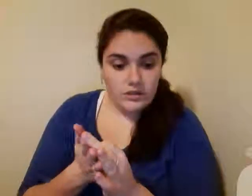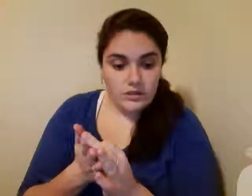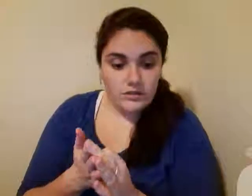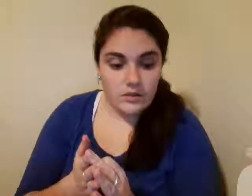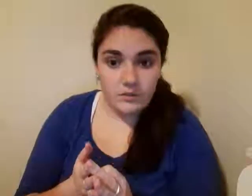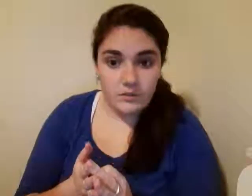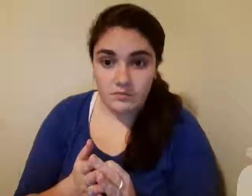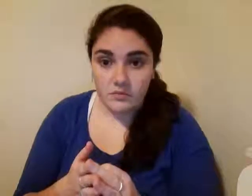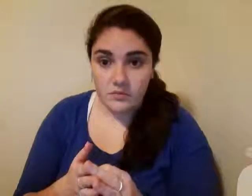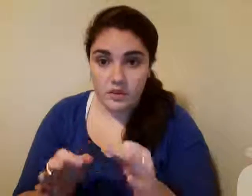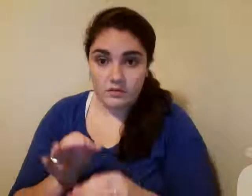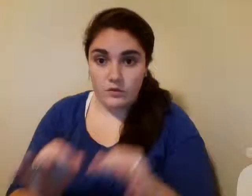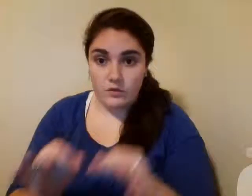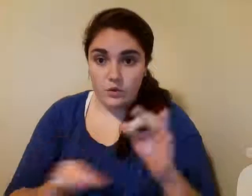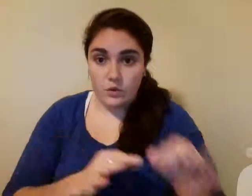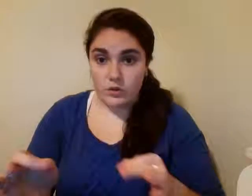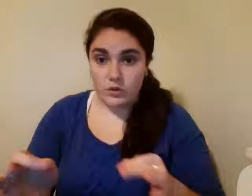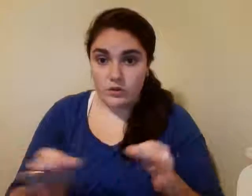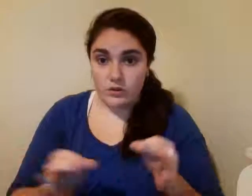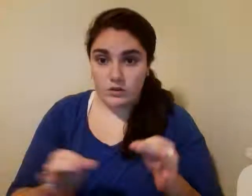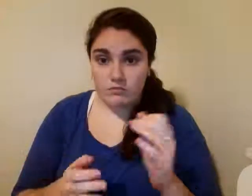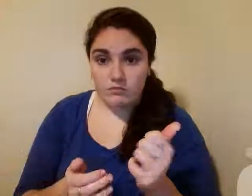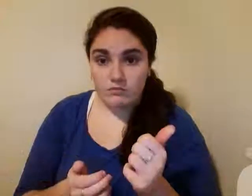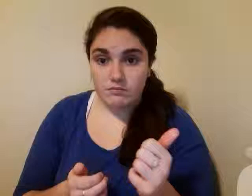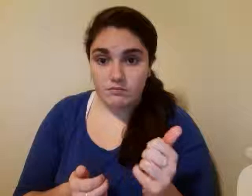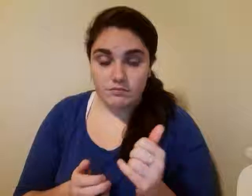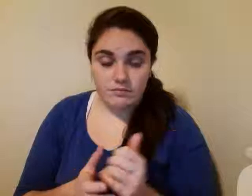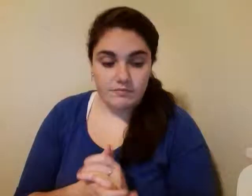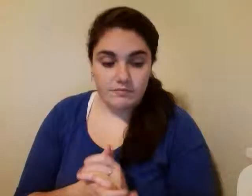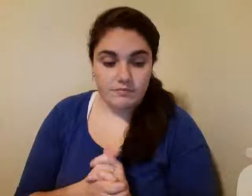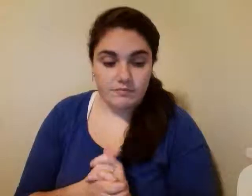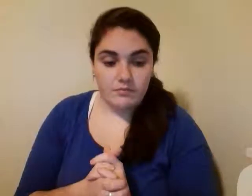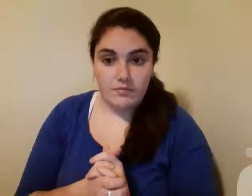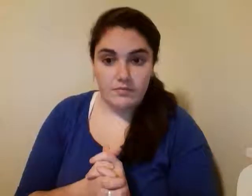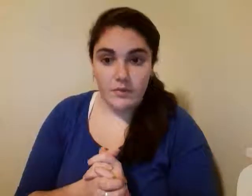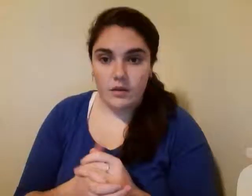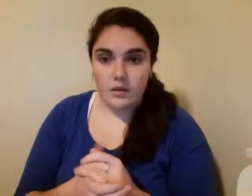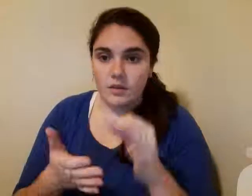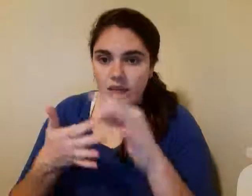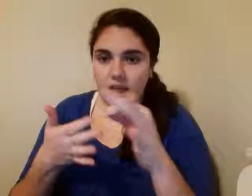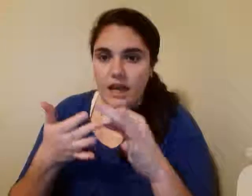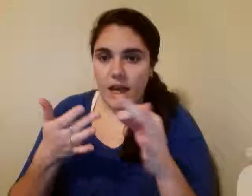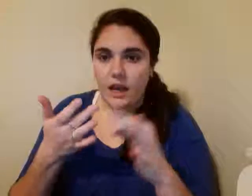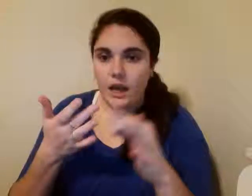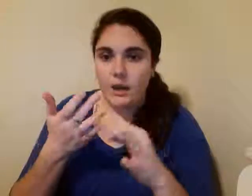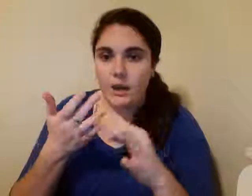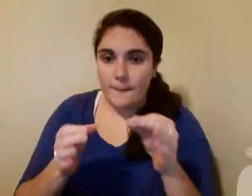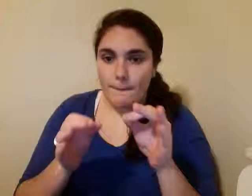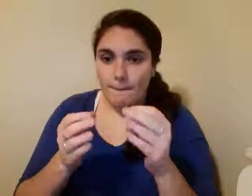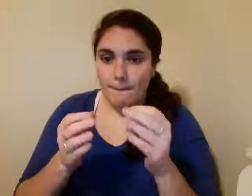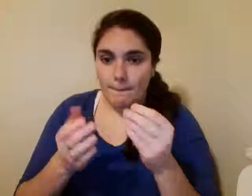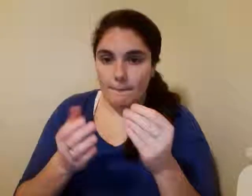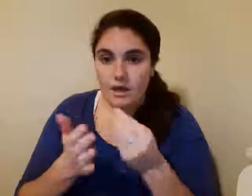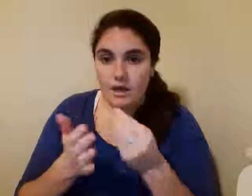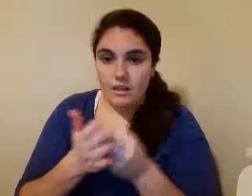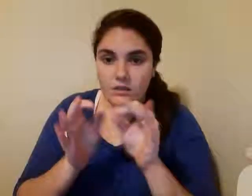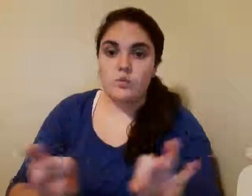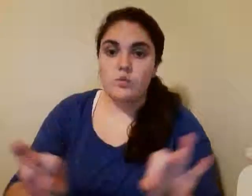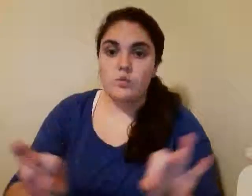count the money that's worth the most. So what's worth the most? $1.50. The $1/2. How much